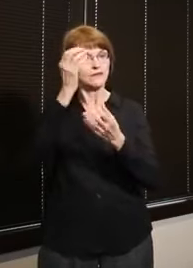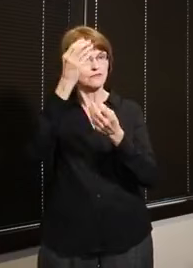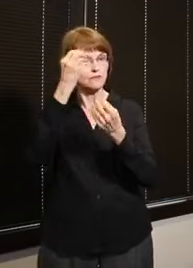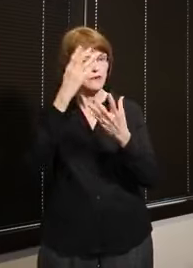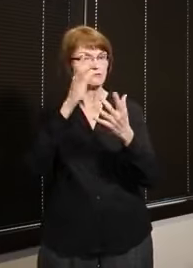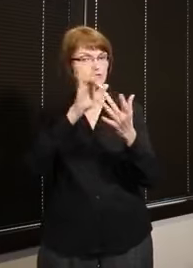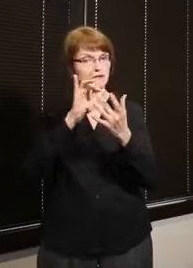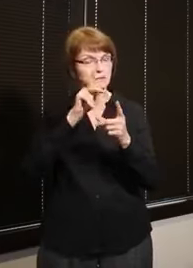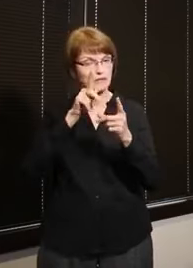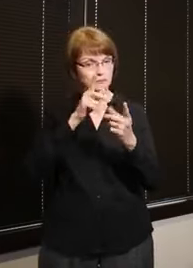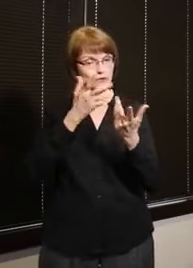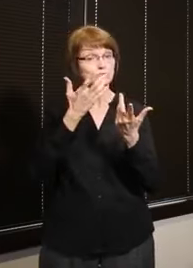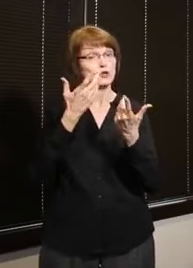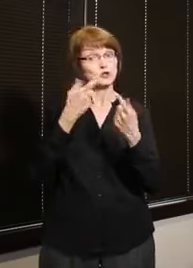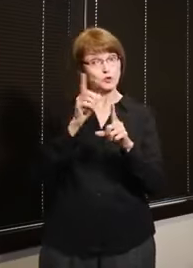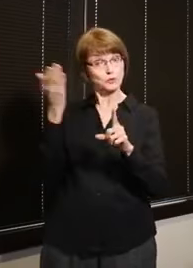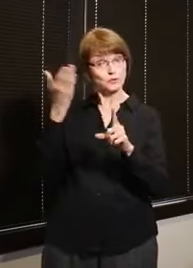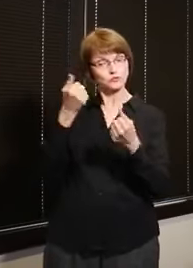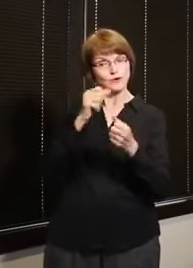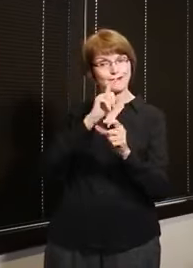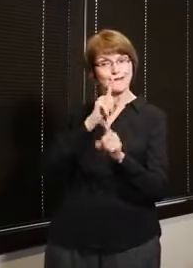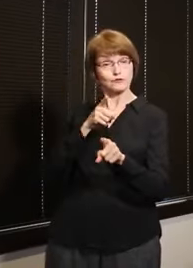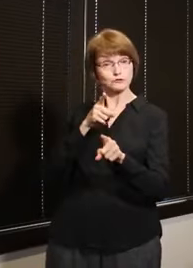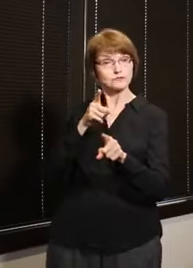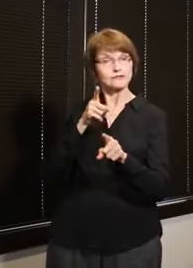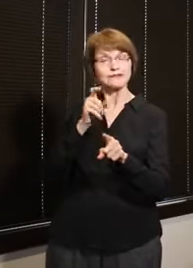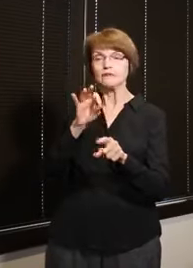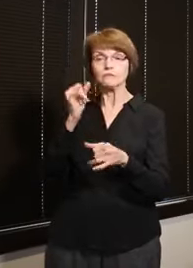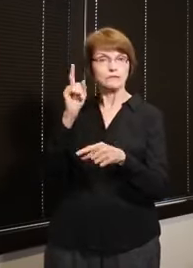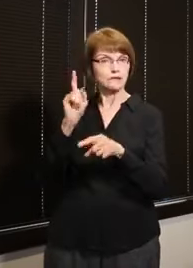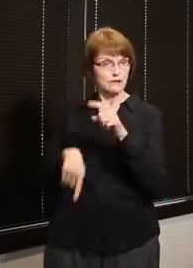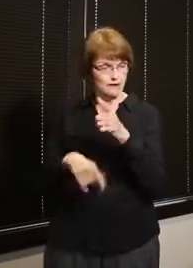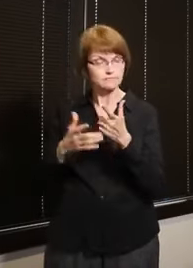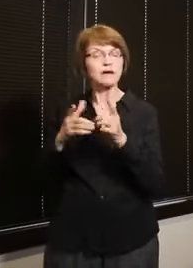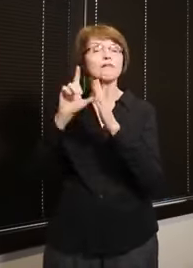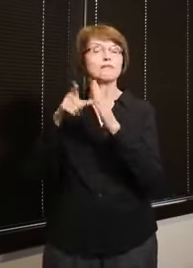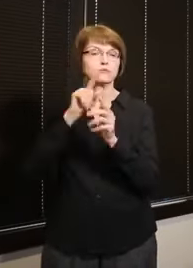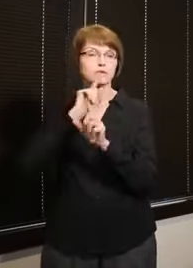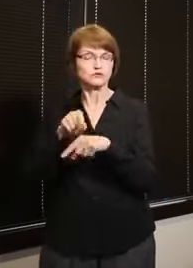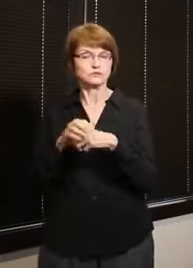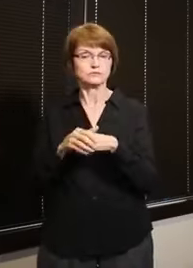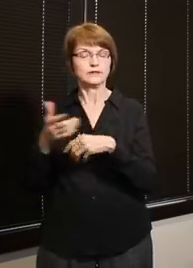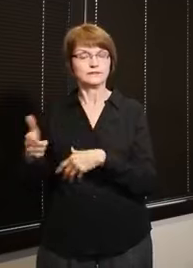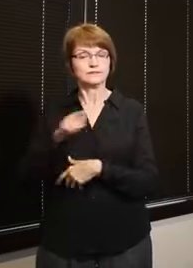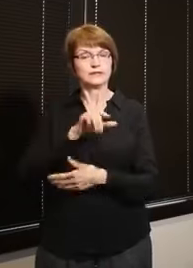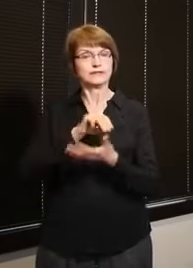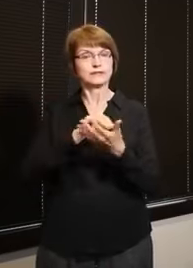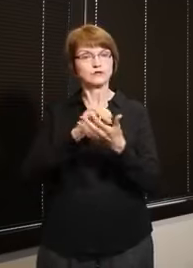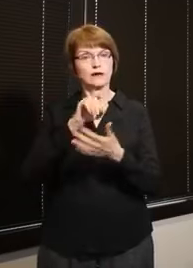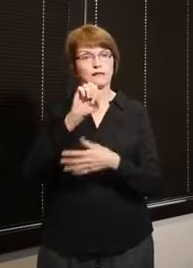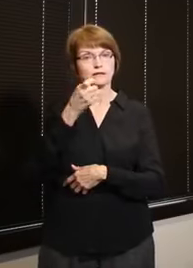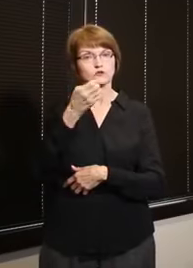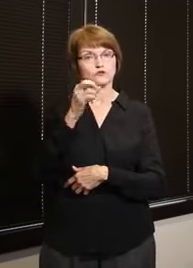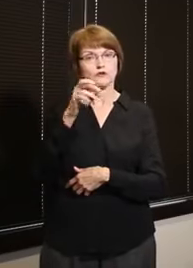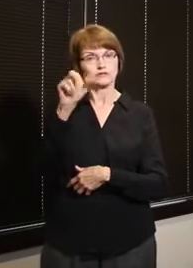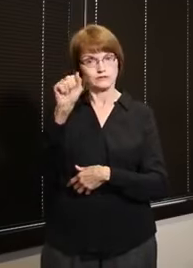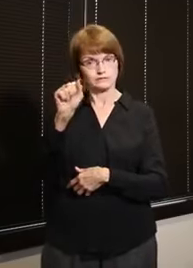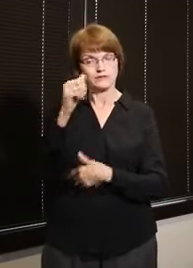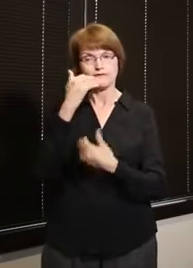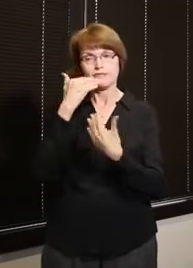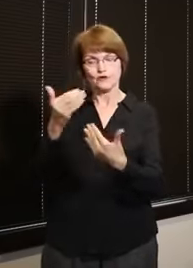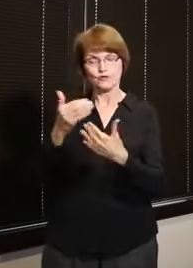them during the briefing or as quickly as possible after it concludes. I'll now turn the briefing over to Dr. Alex Garza.